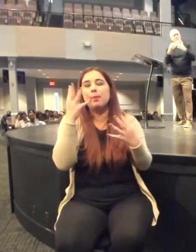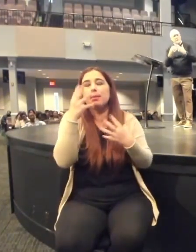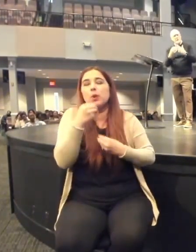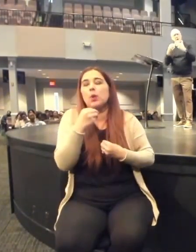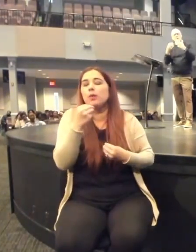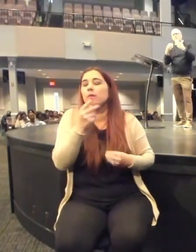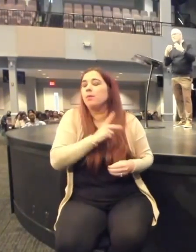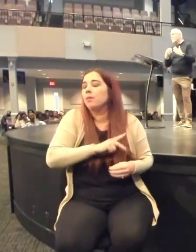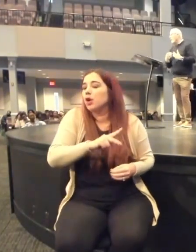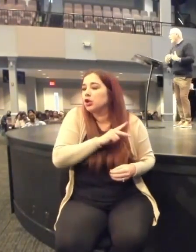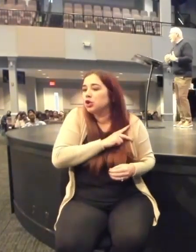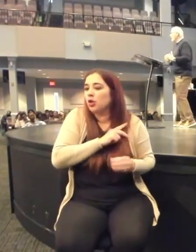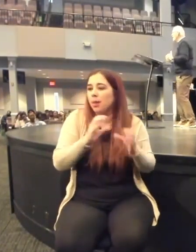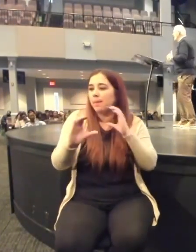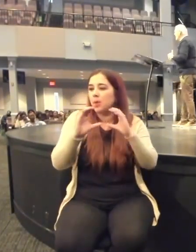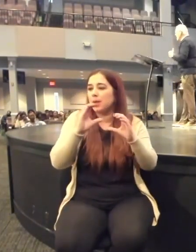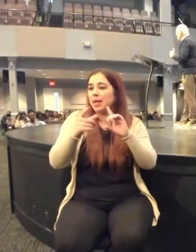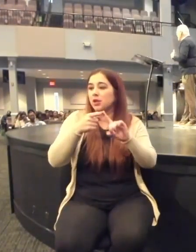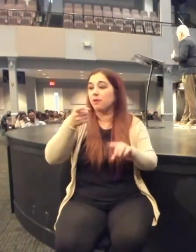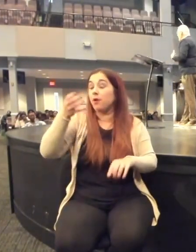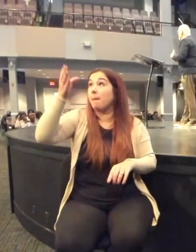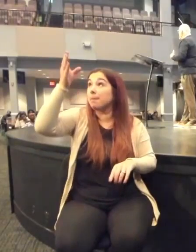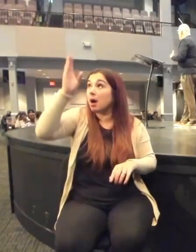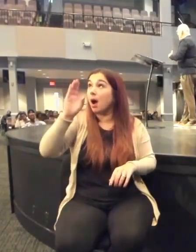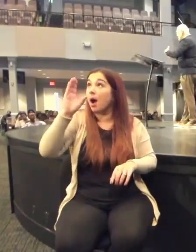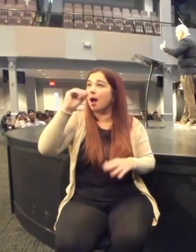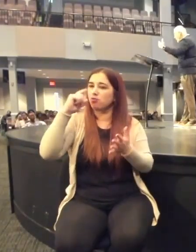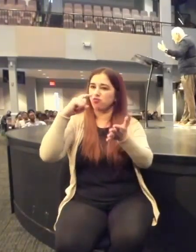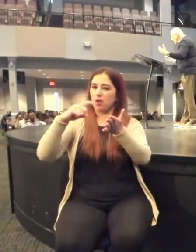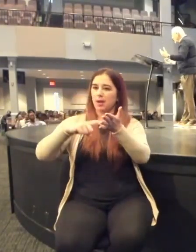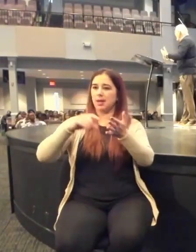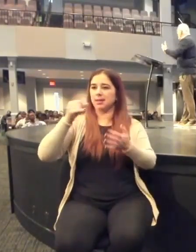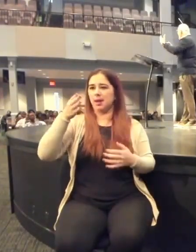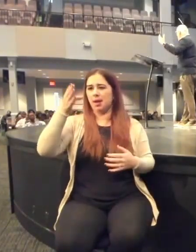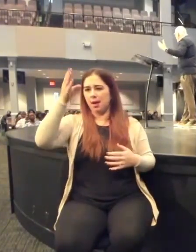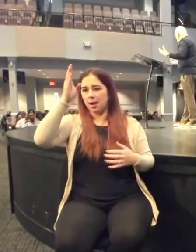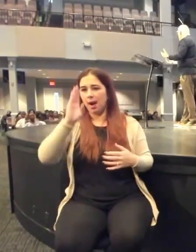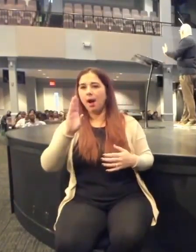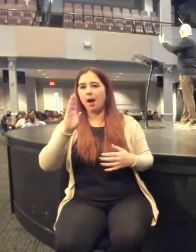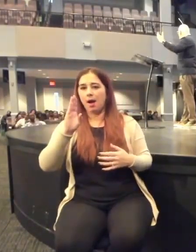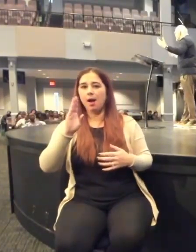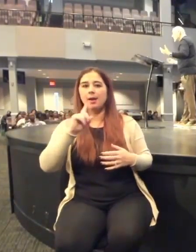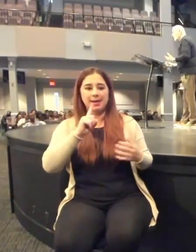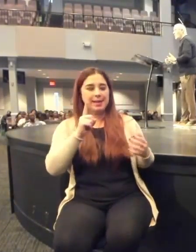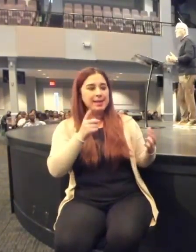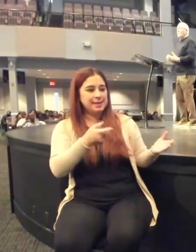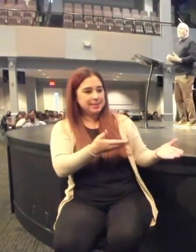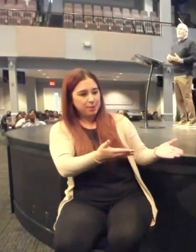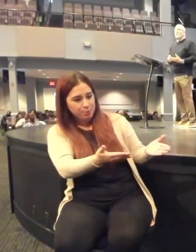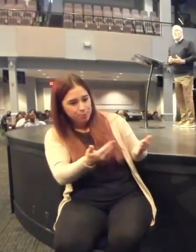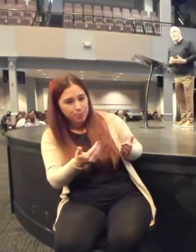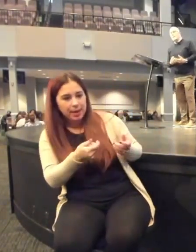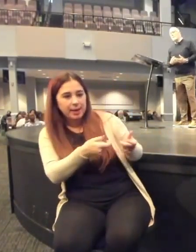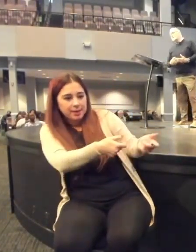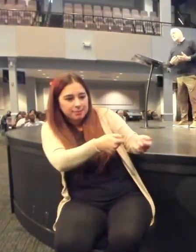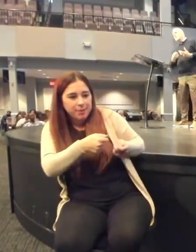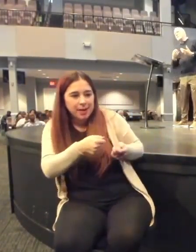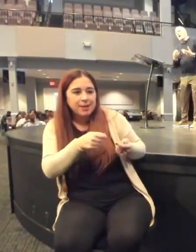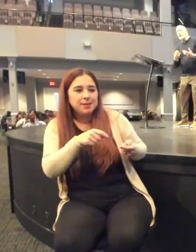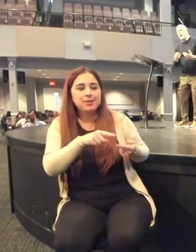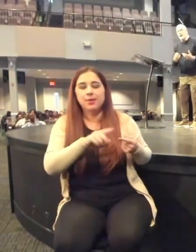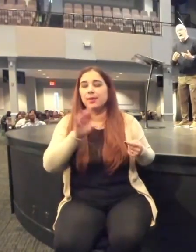personal communication from God and recognize that God is bringing them in to his fold and bringing them into